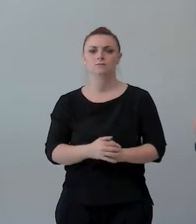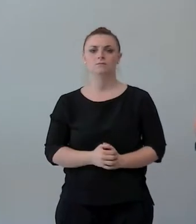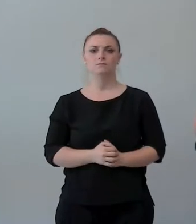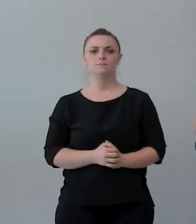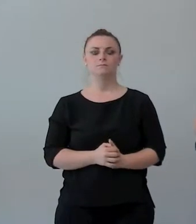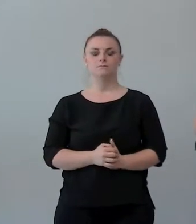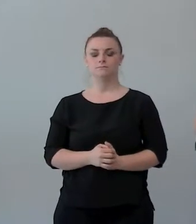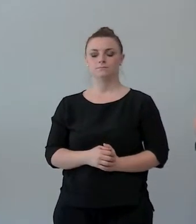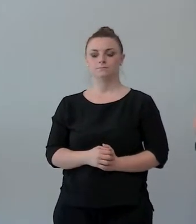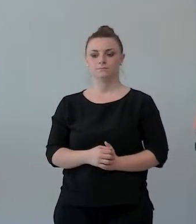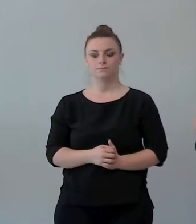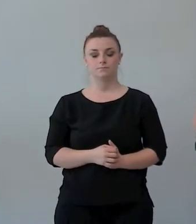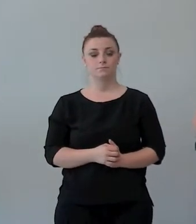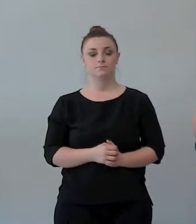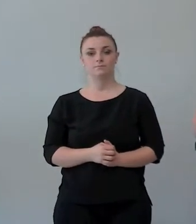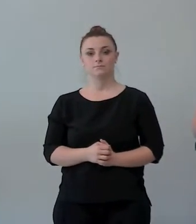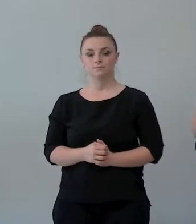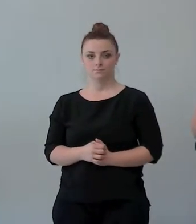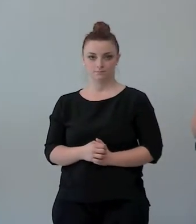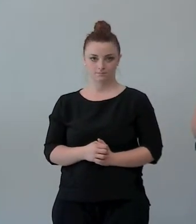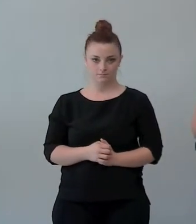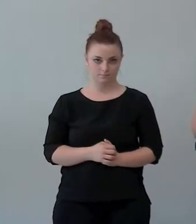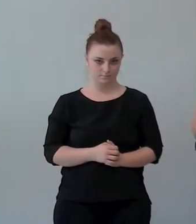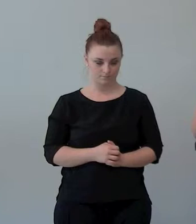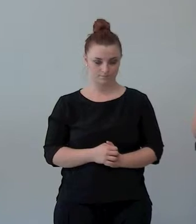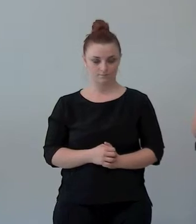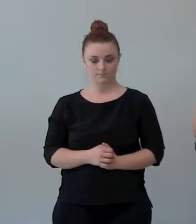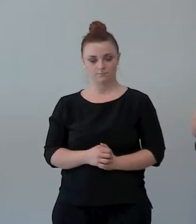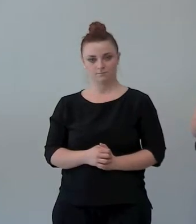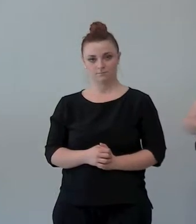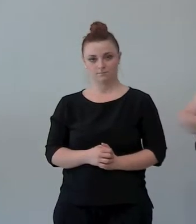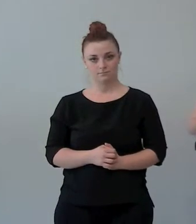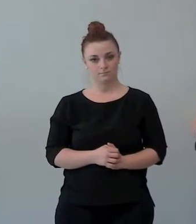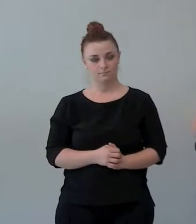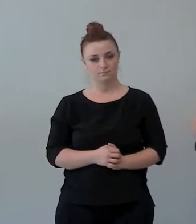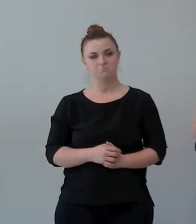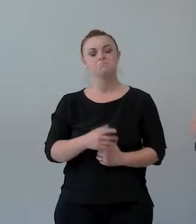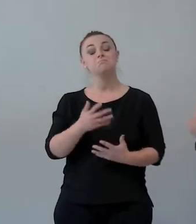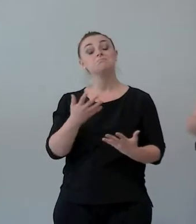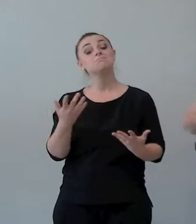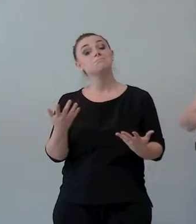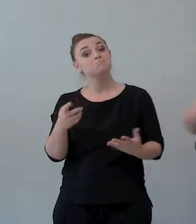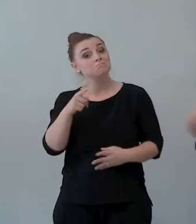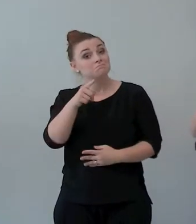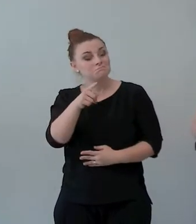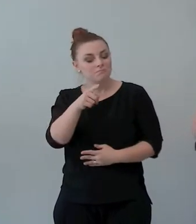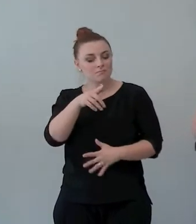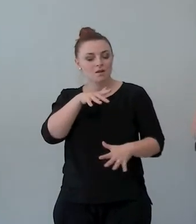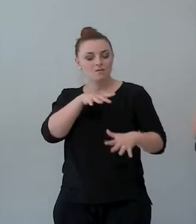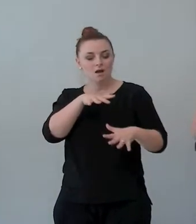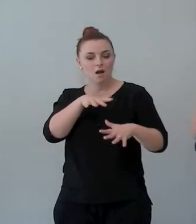Are you sleeping enough time? Are you having enough sleep? Oppure sei così indaffarato